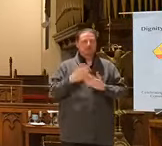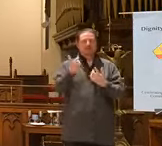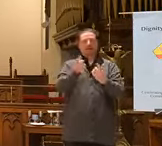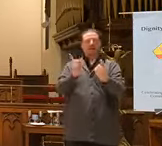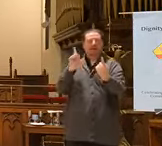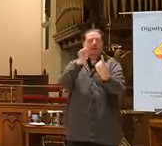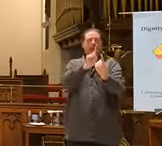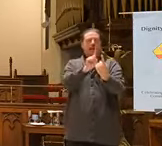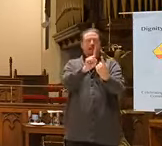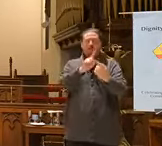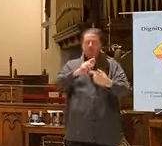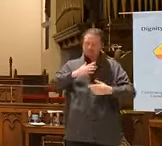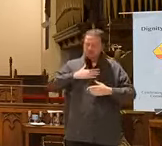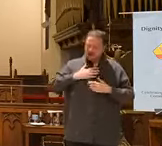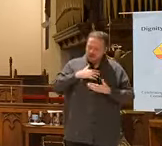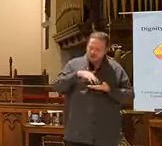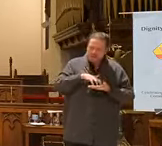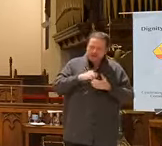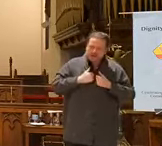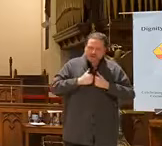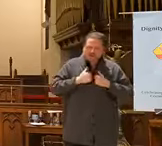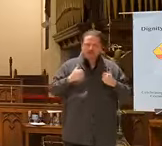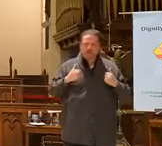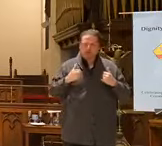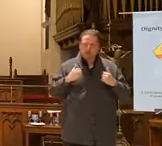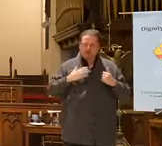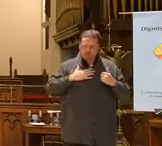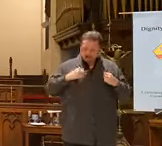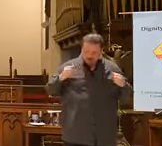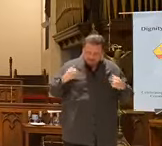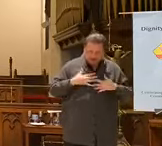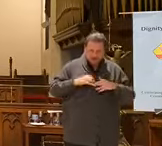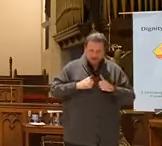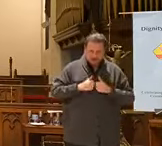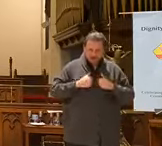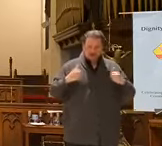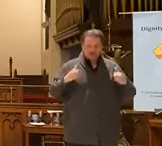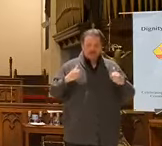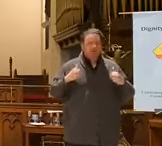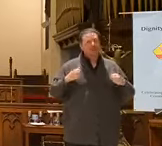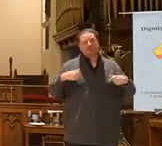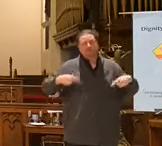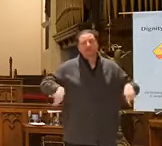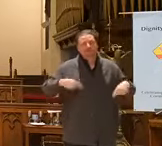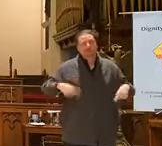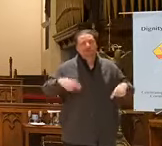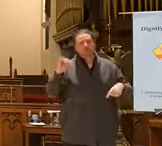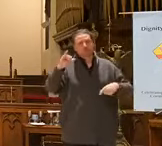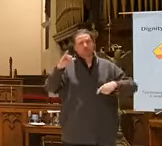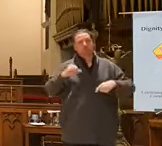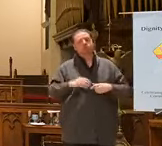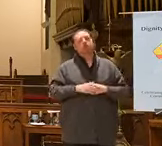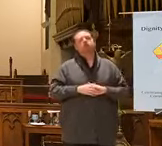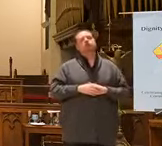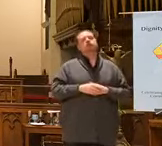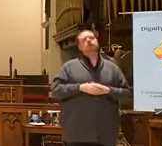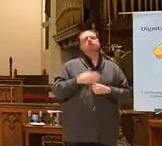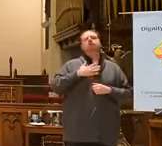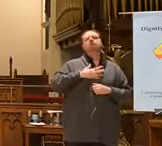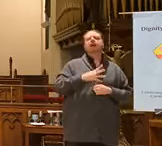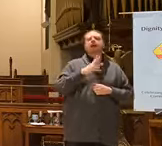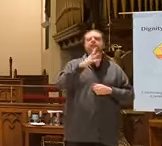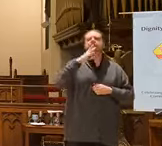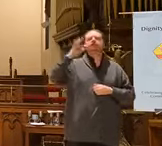you in weakness and in fear and in much trembling. My speech and